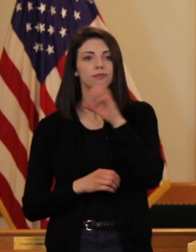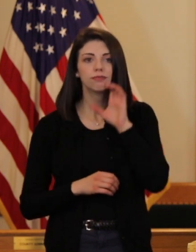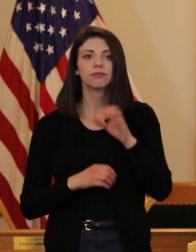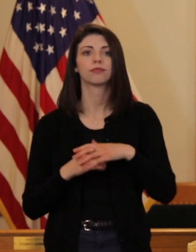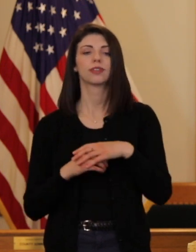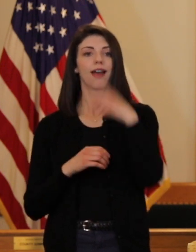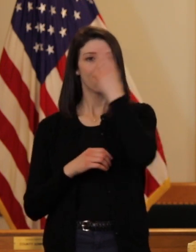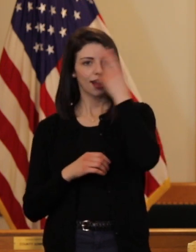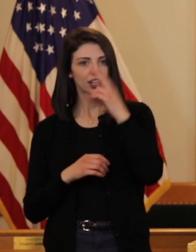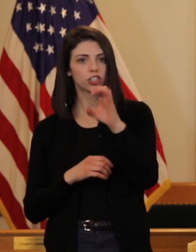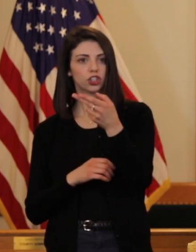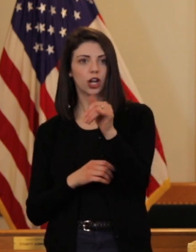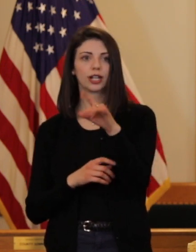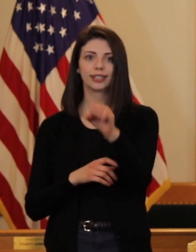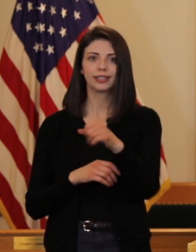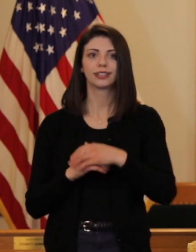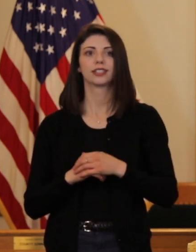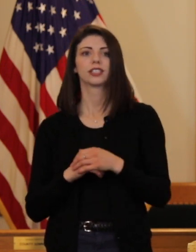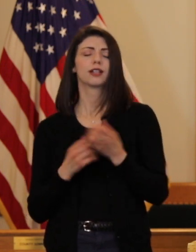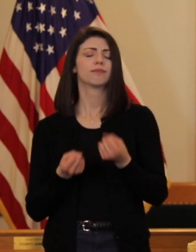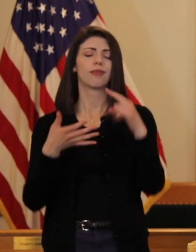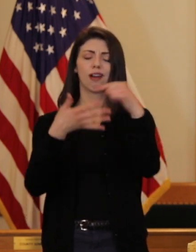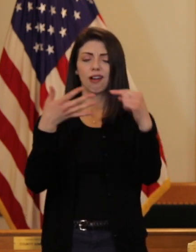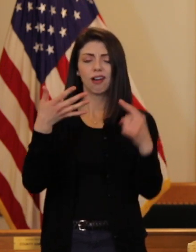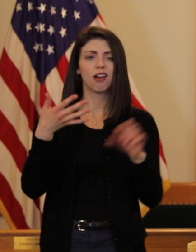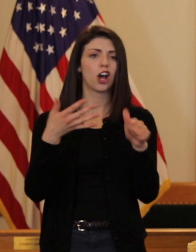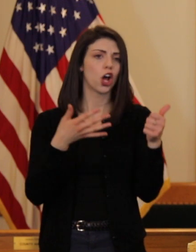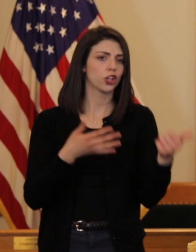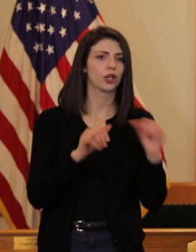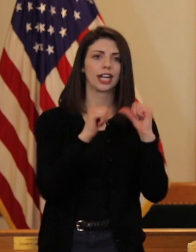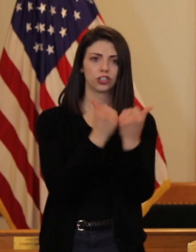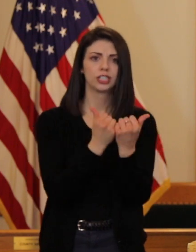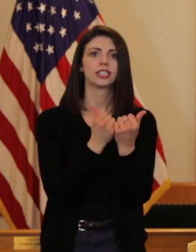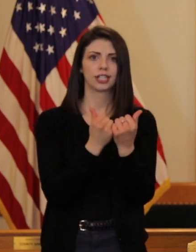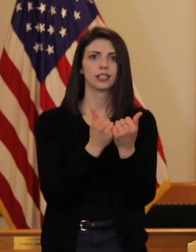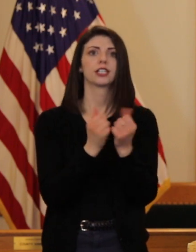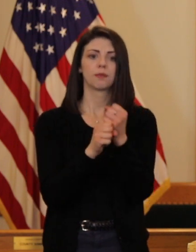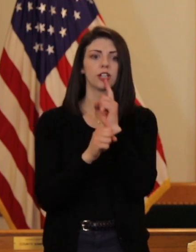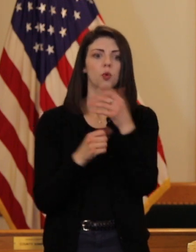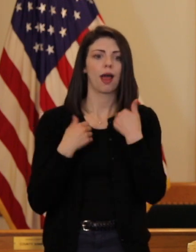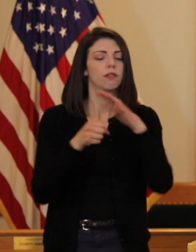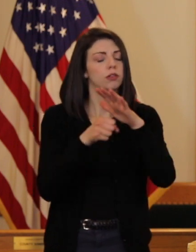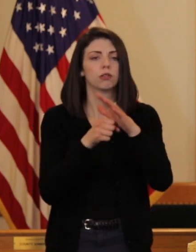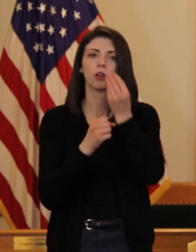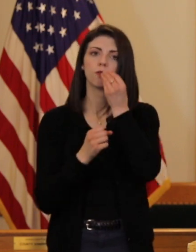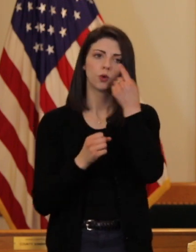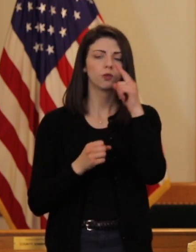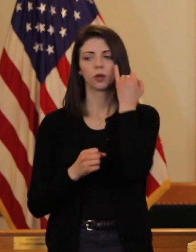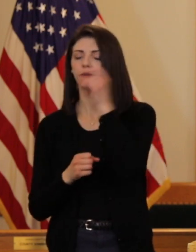Charities, Oswego County Opportunities, and numerous agencies across the county to make sure there is adequate food supply for those in need.